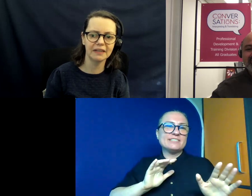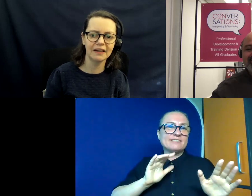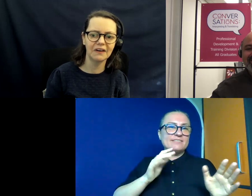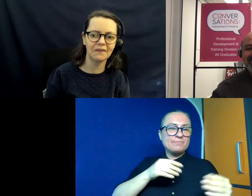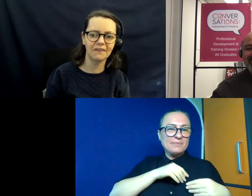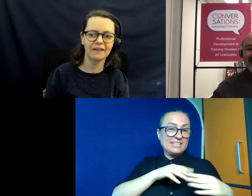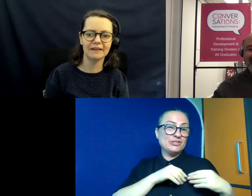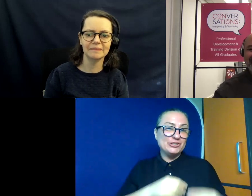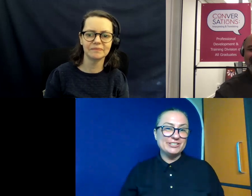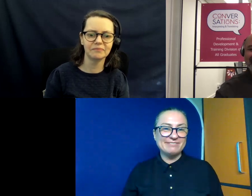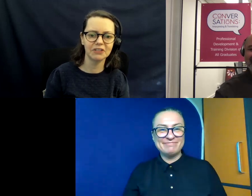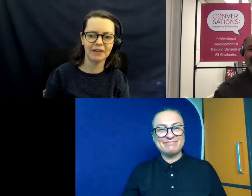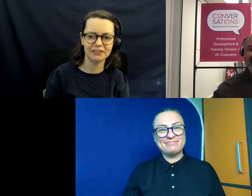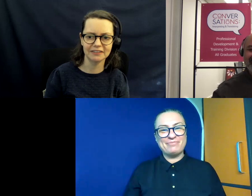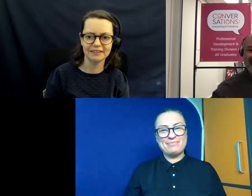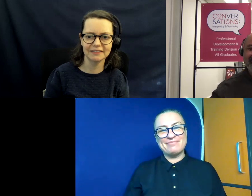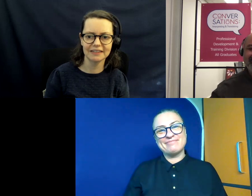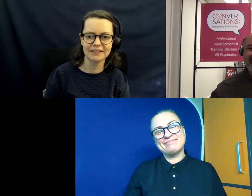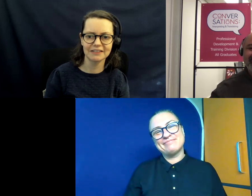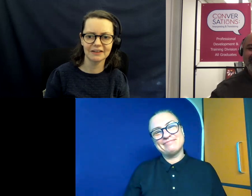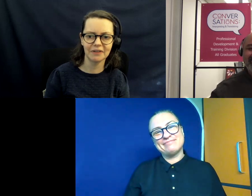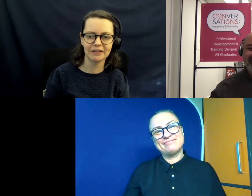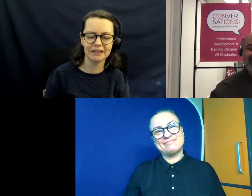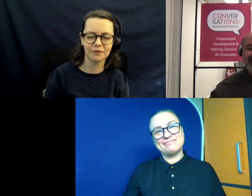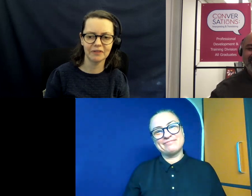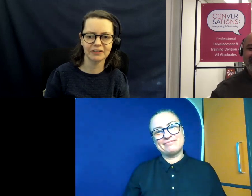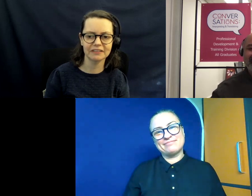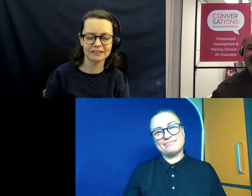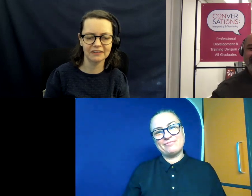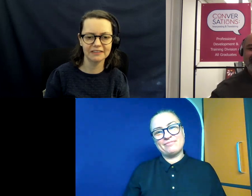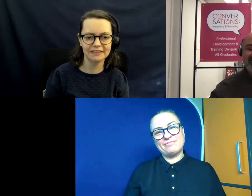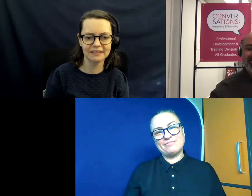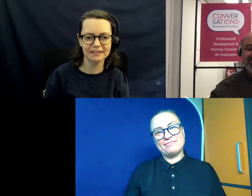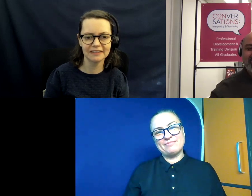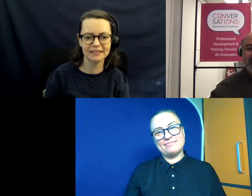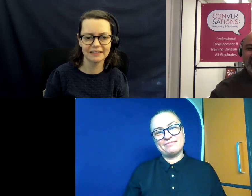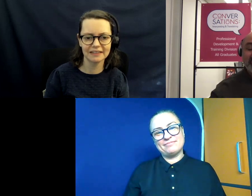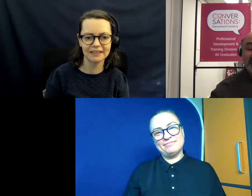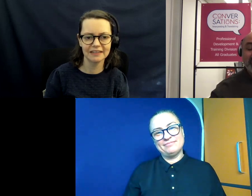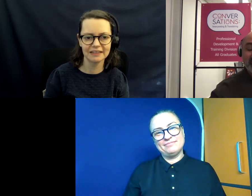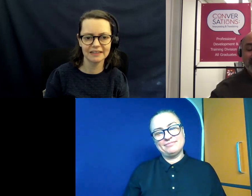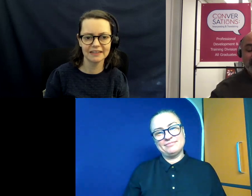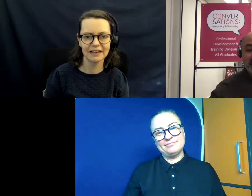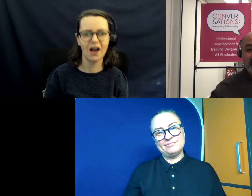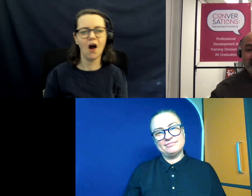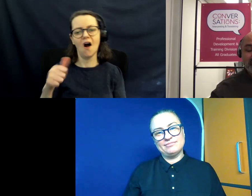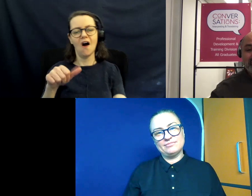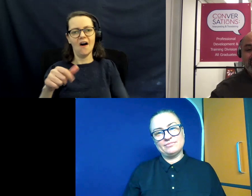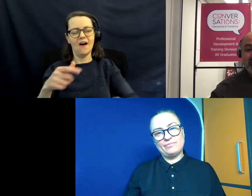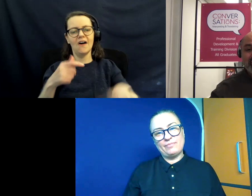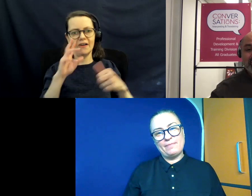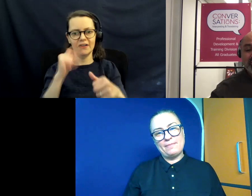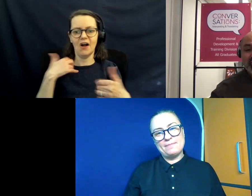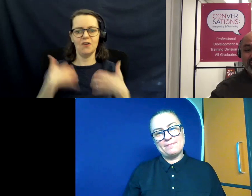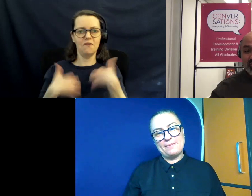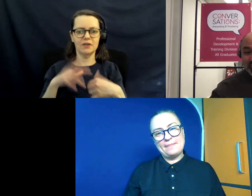hobby or my new passion. So that's where my focus has gone. Well, I'm looking forward to